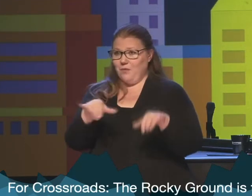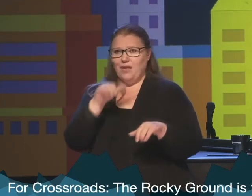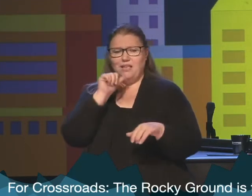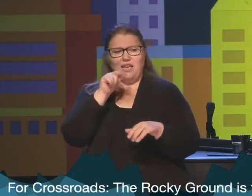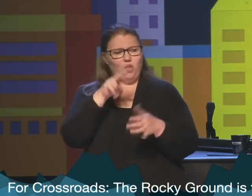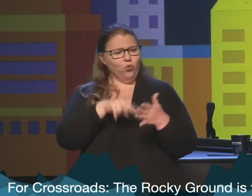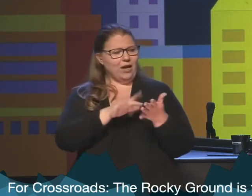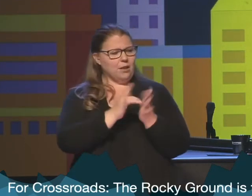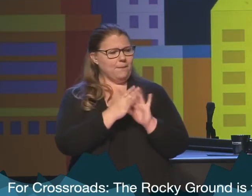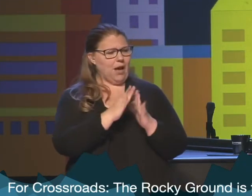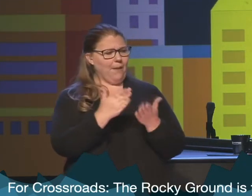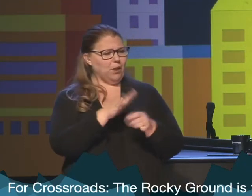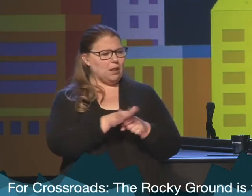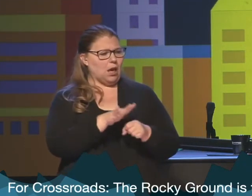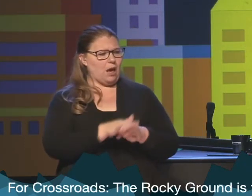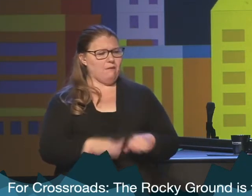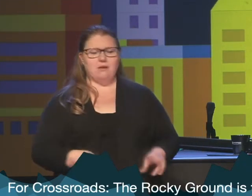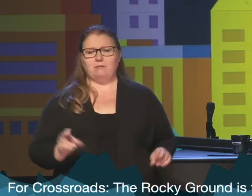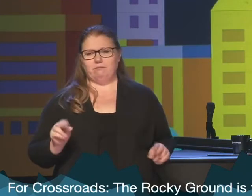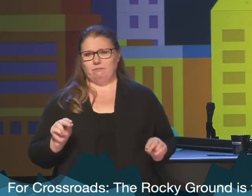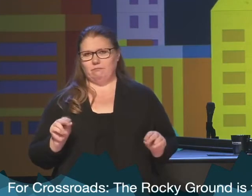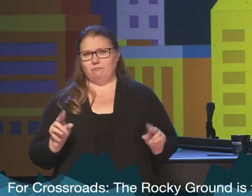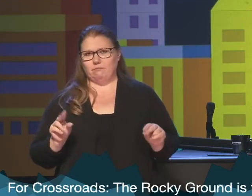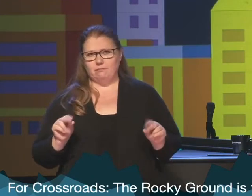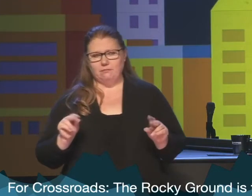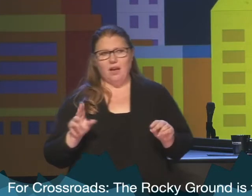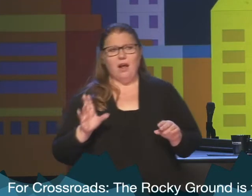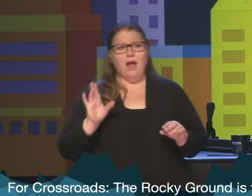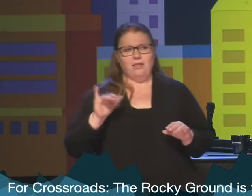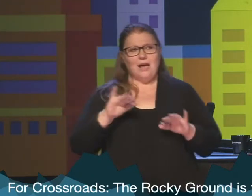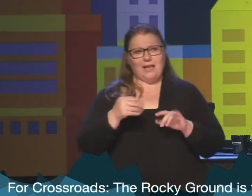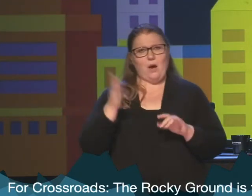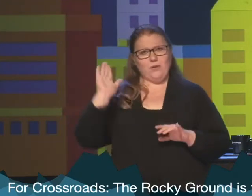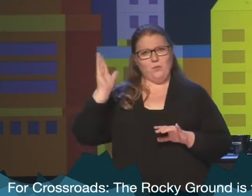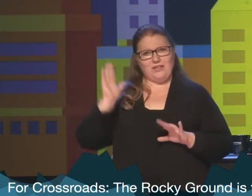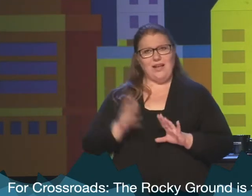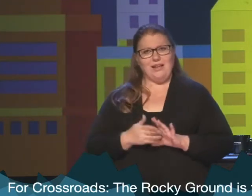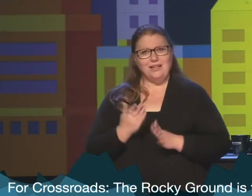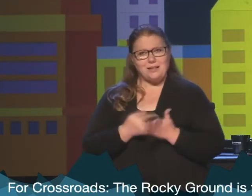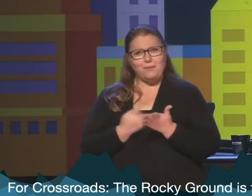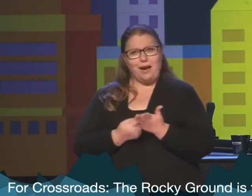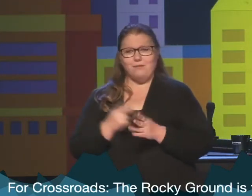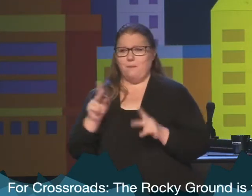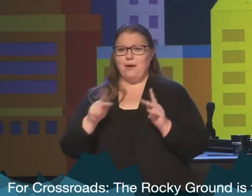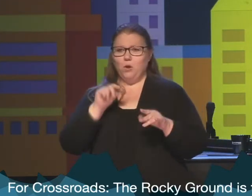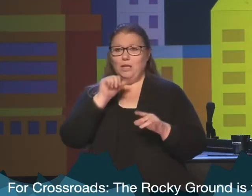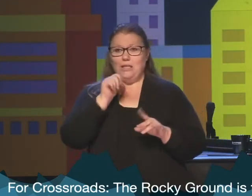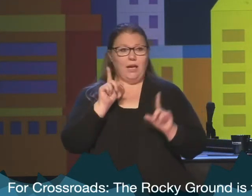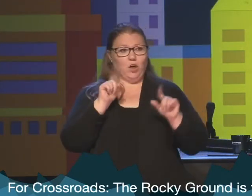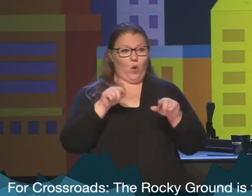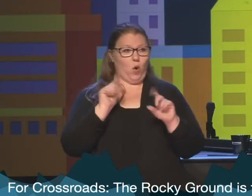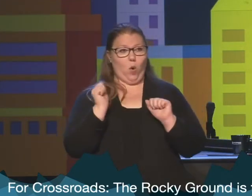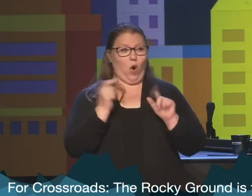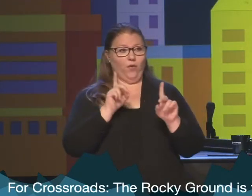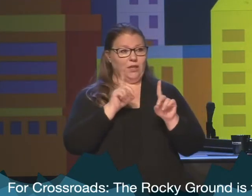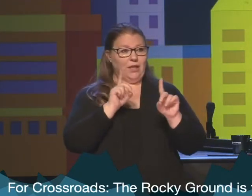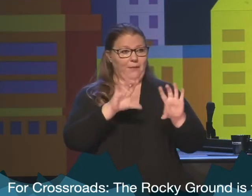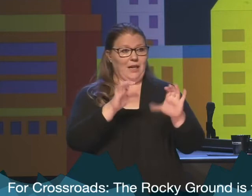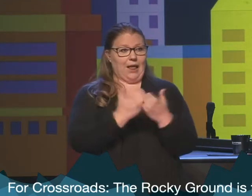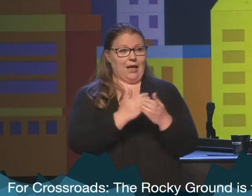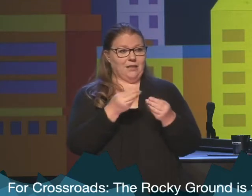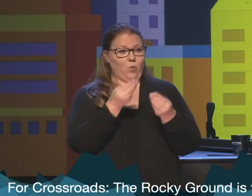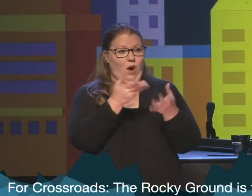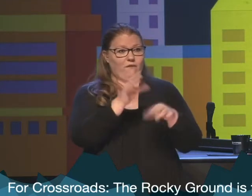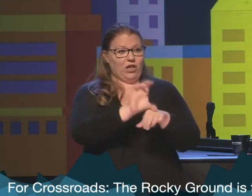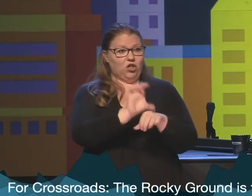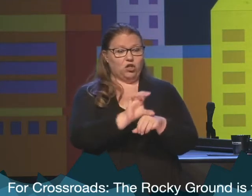Bible enough, okay? Like that's how it gets presented. Like, oh, these people, they didn't go to all the discipleship classes that were offered at church.